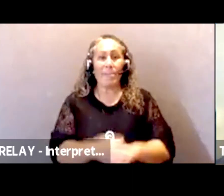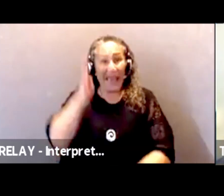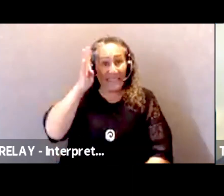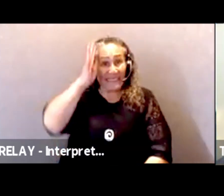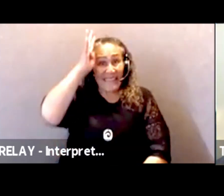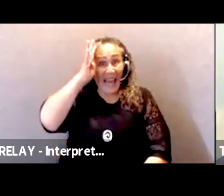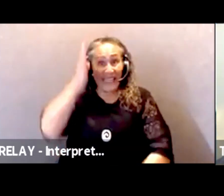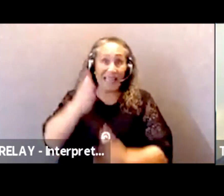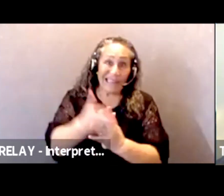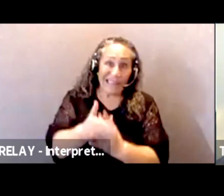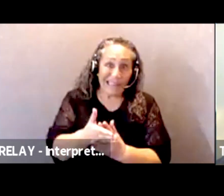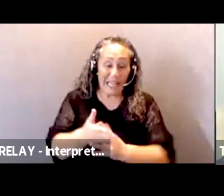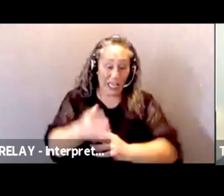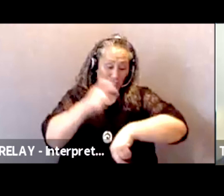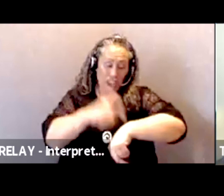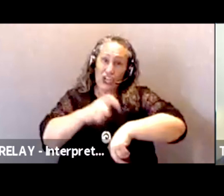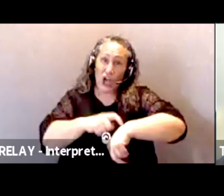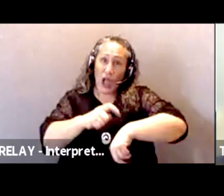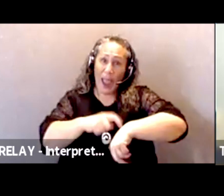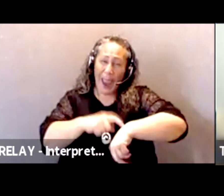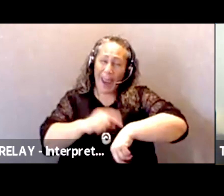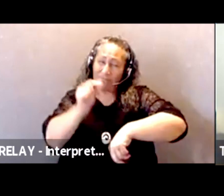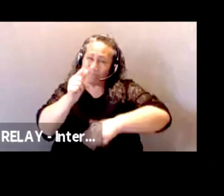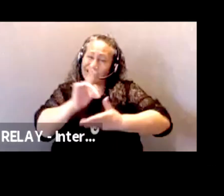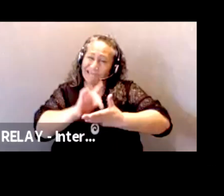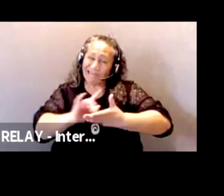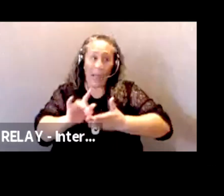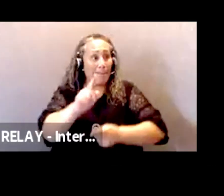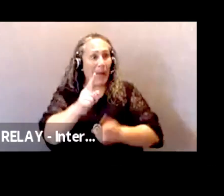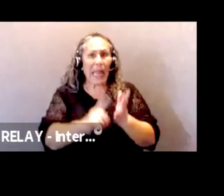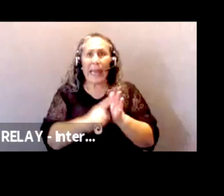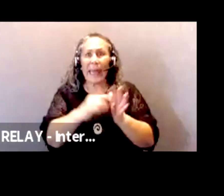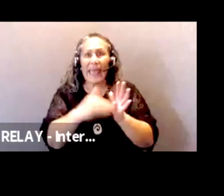moving along. Liz, have you got a question that you want to ask?